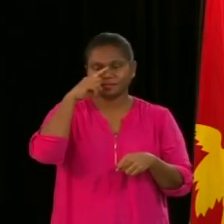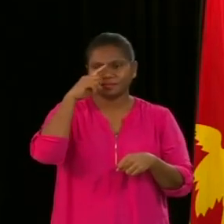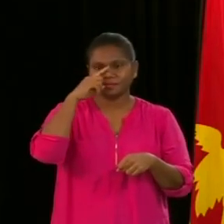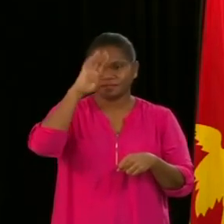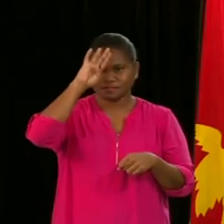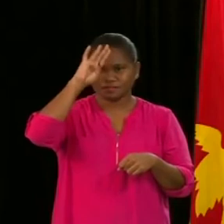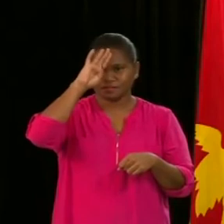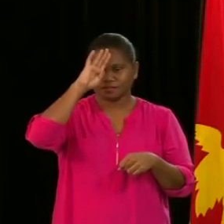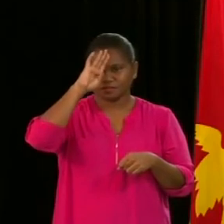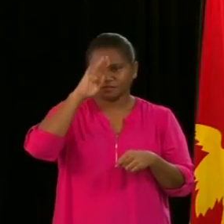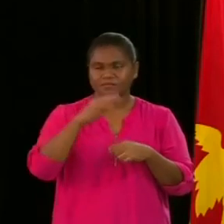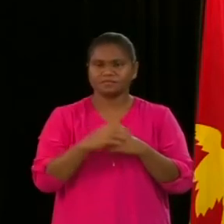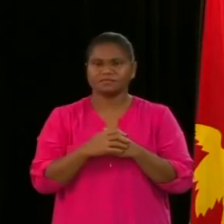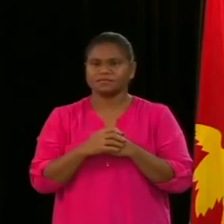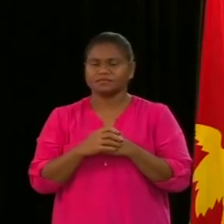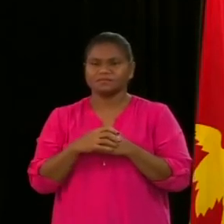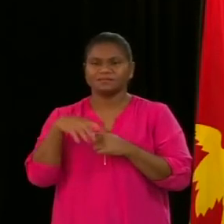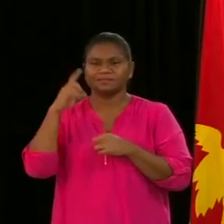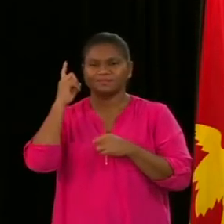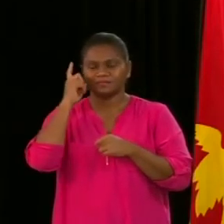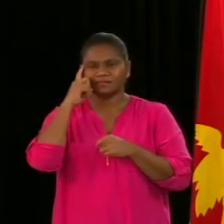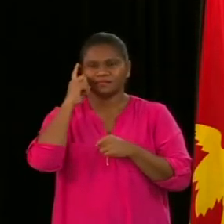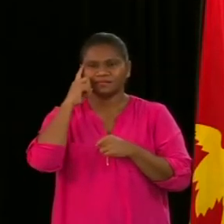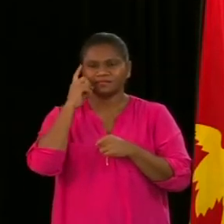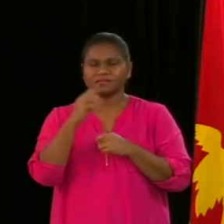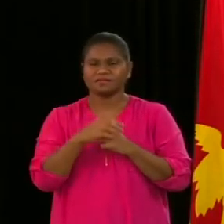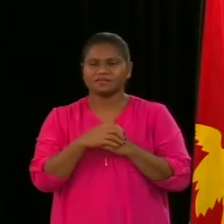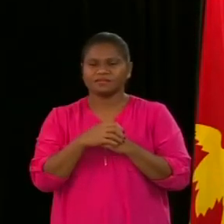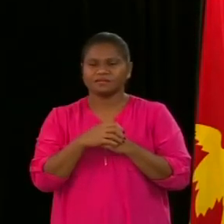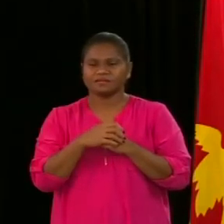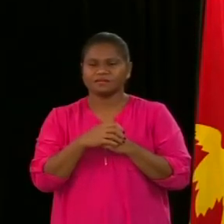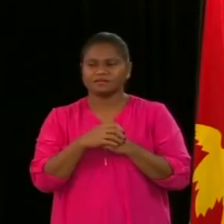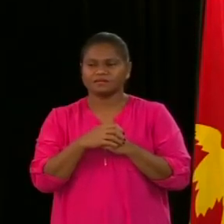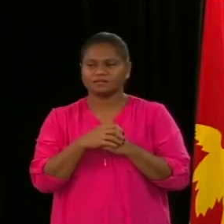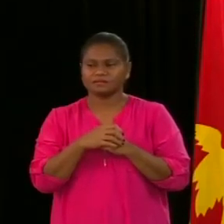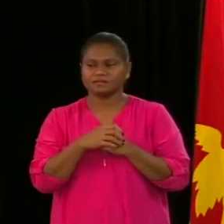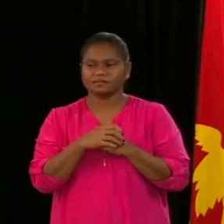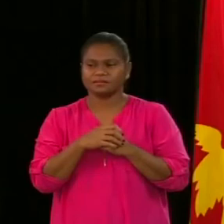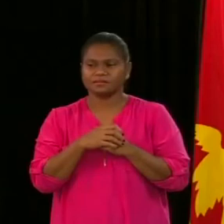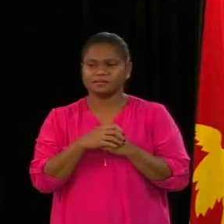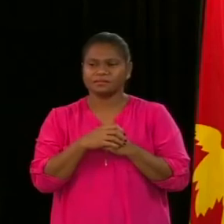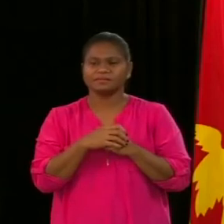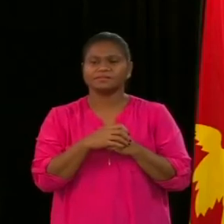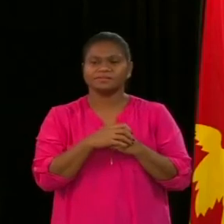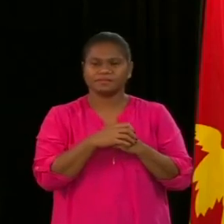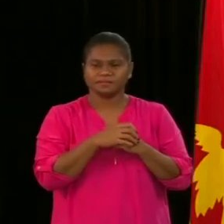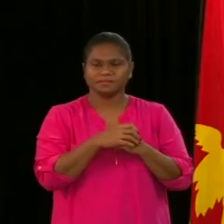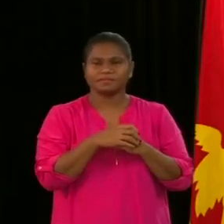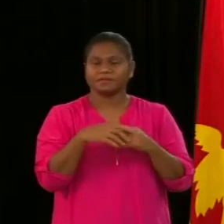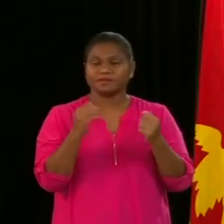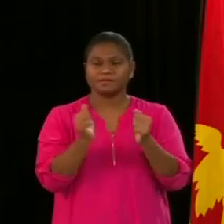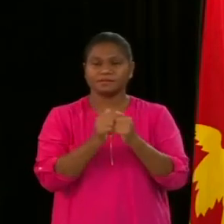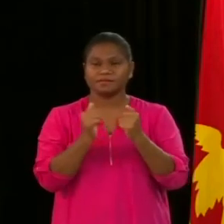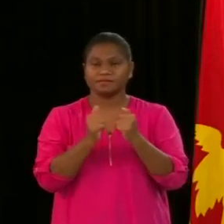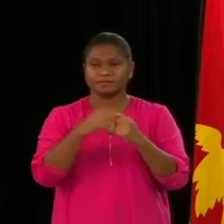then whilst it's far from it's not, you know, the best situation to be in, because we haven't